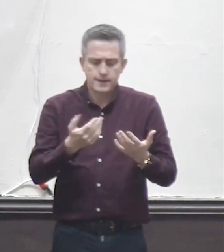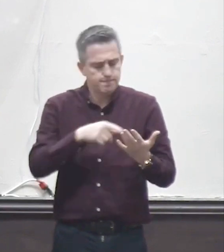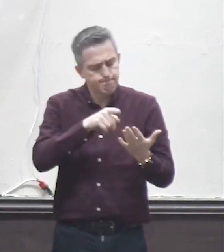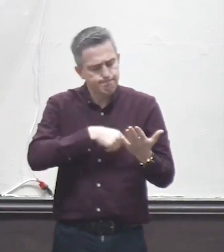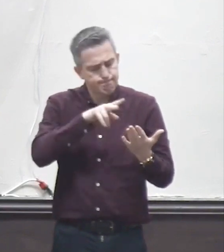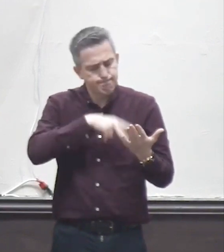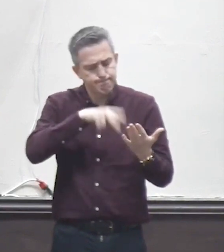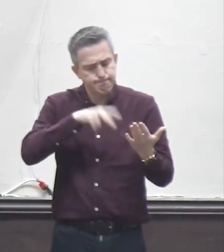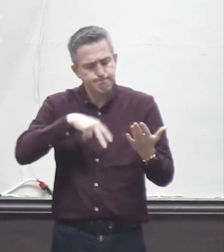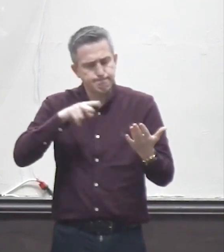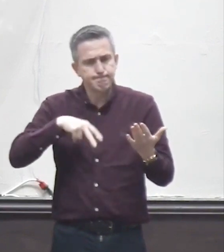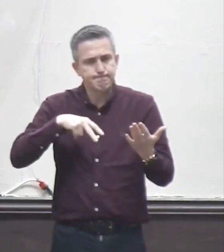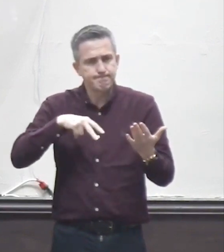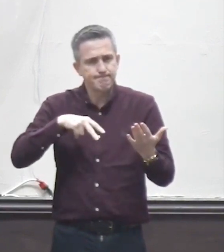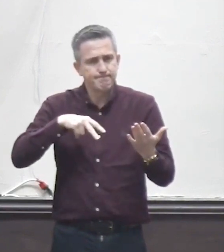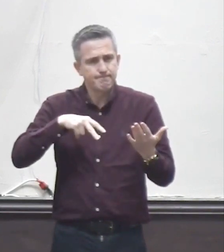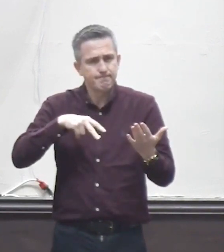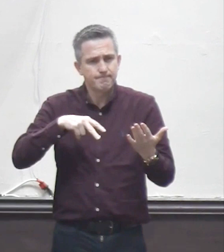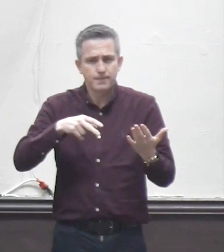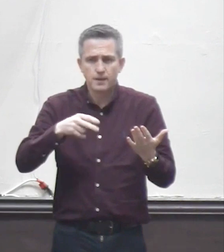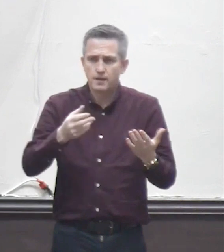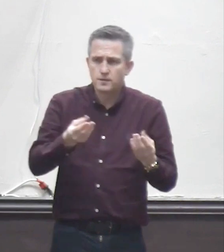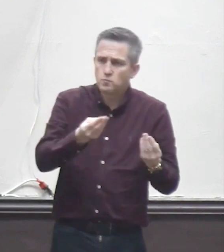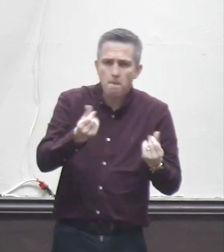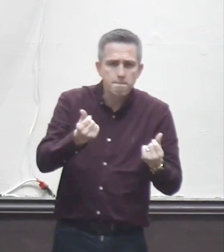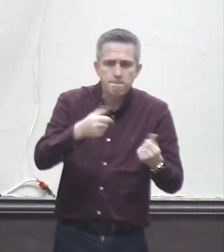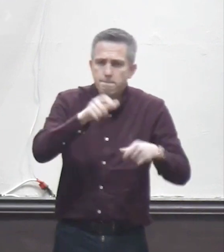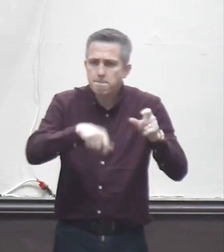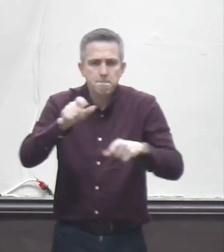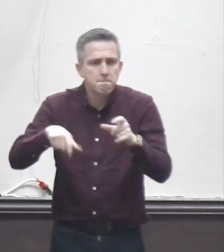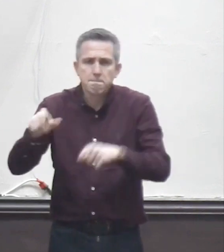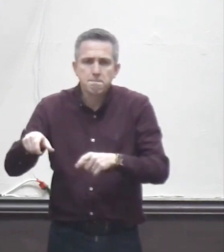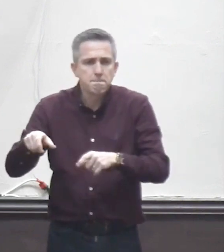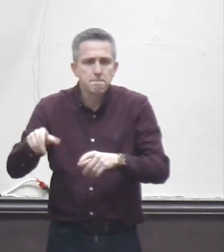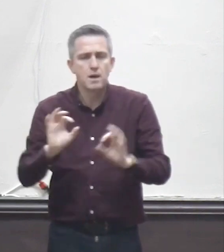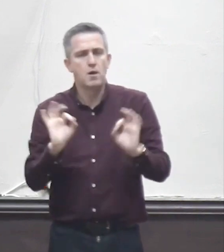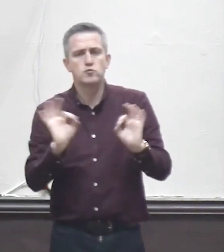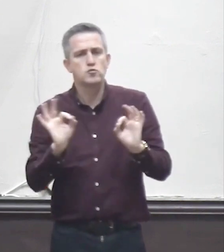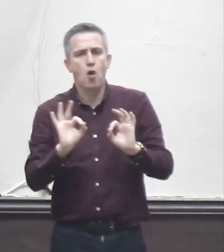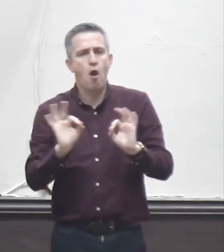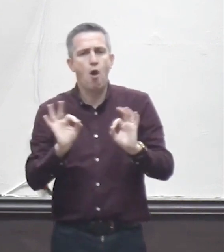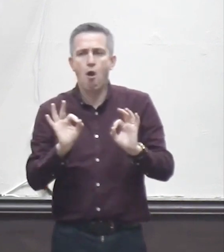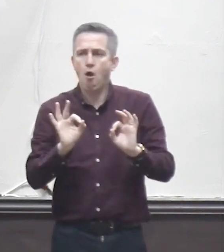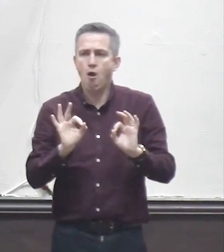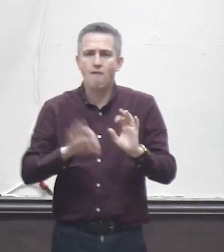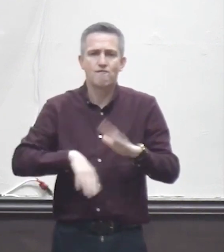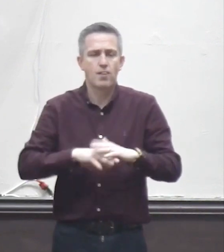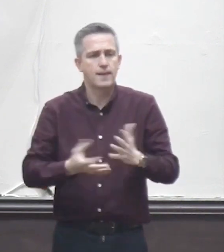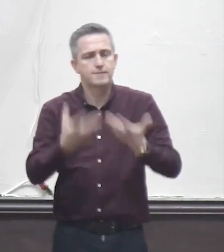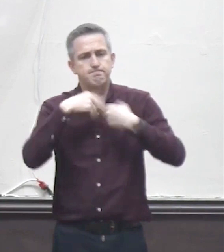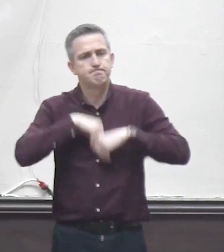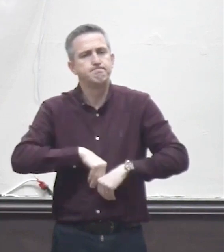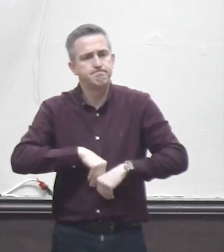era that they are not well grounded within amongst the Muslims, as well as we see the